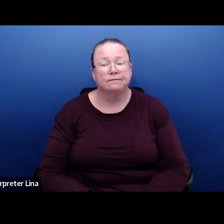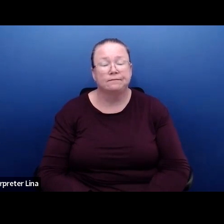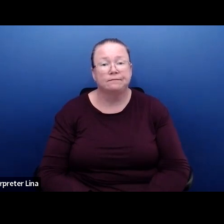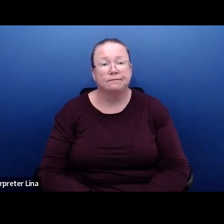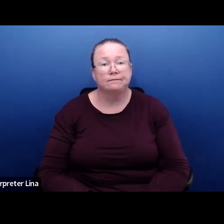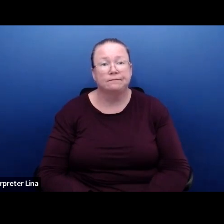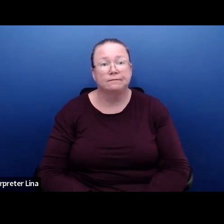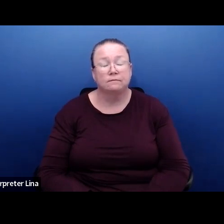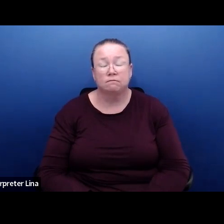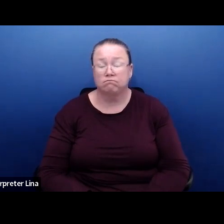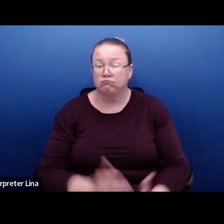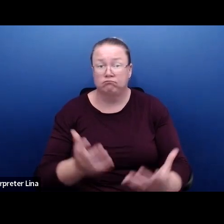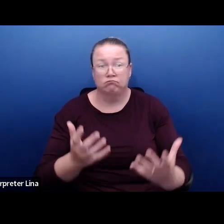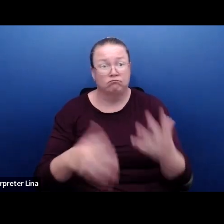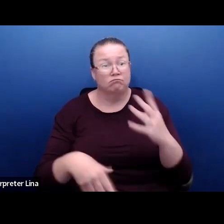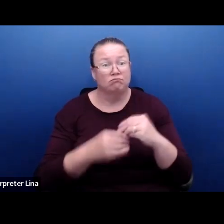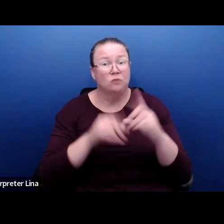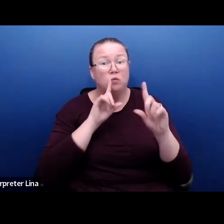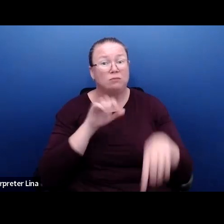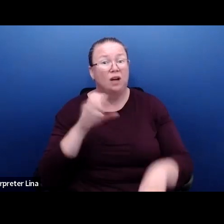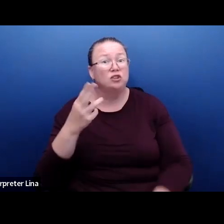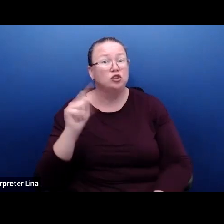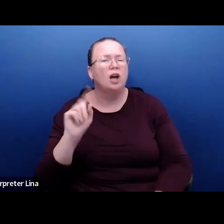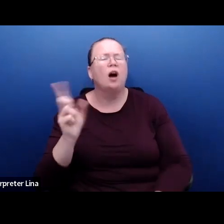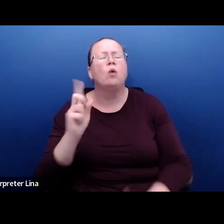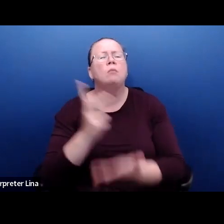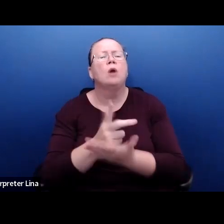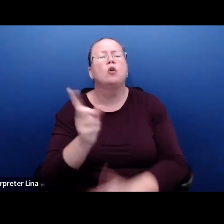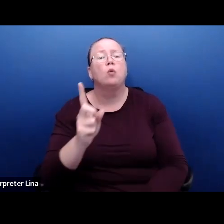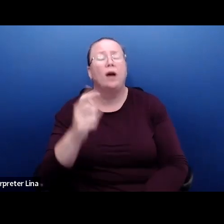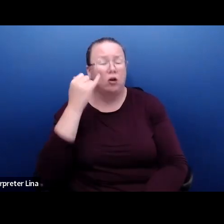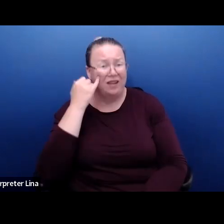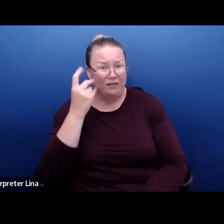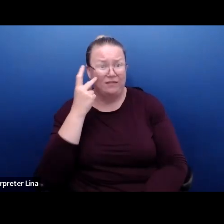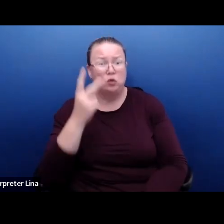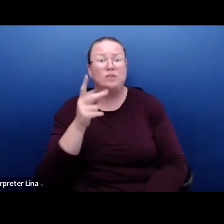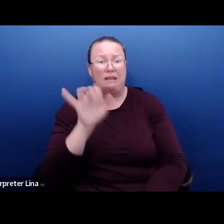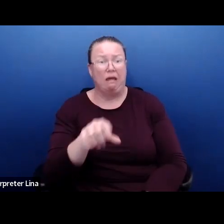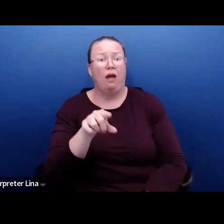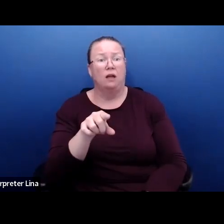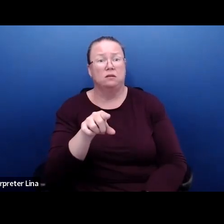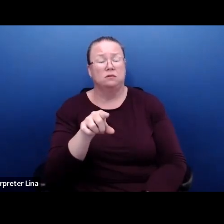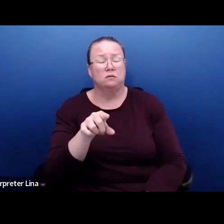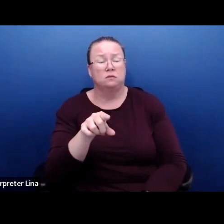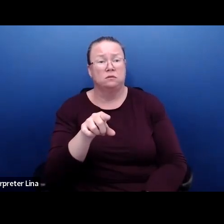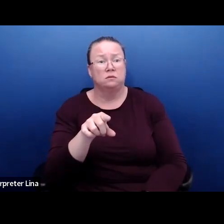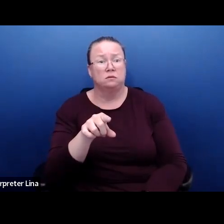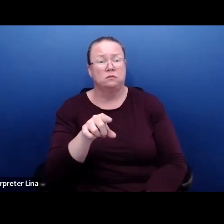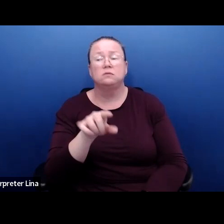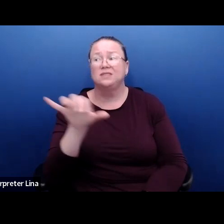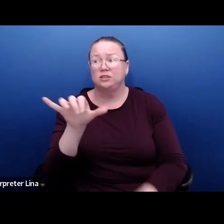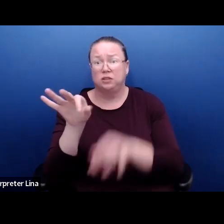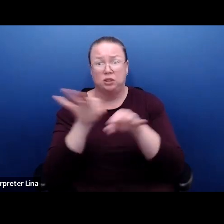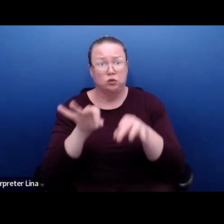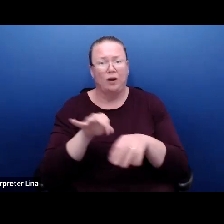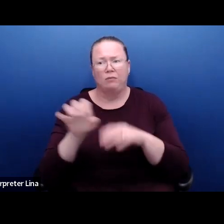Feel free to drop a response in the chat. Where would you park if you're looking at this? And as she described,